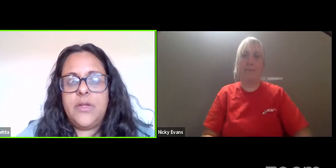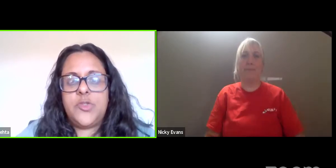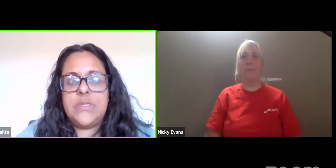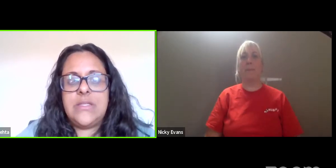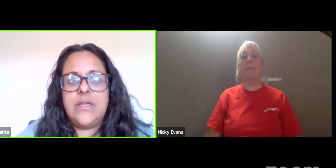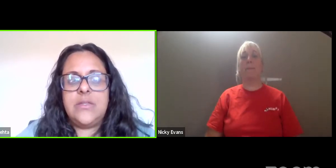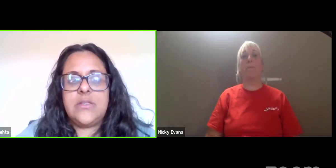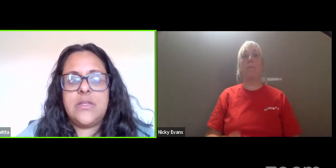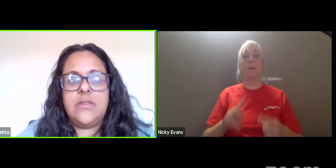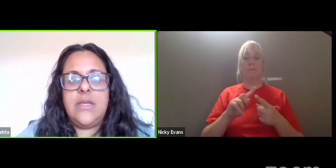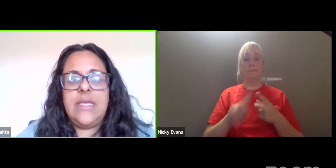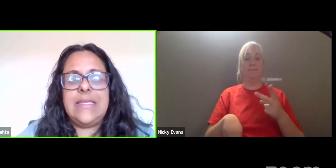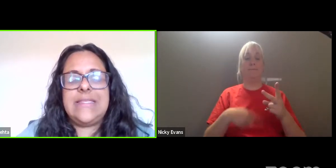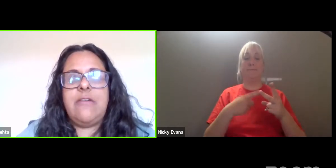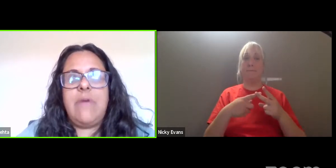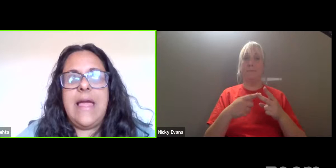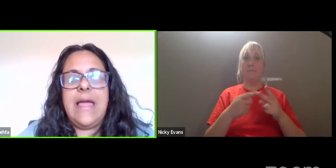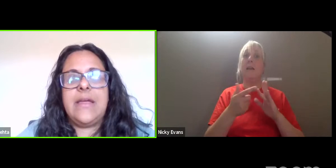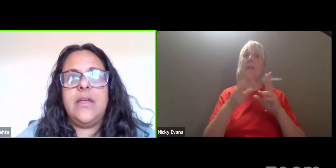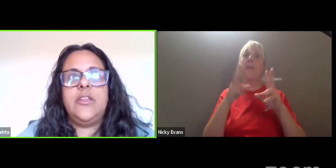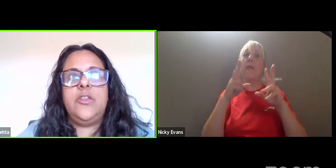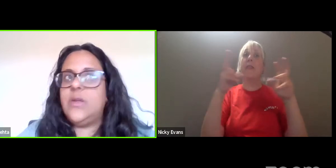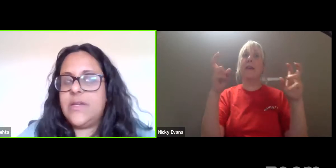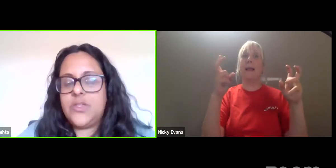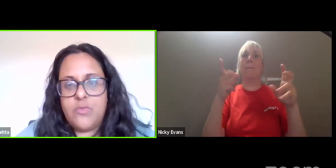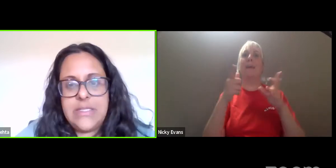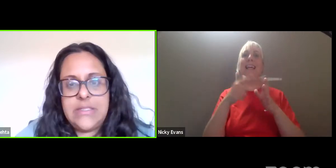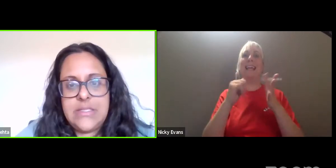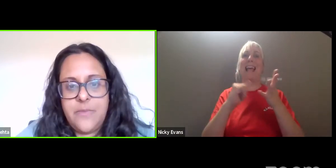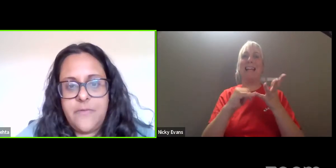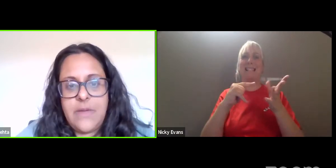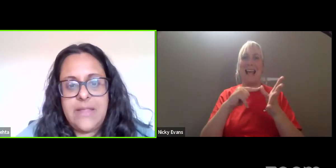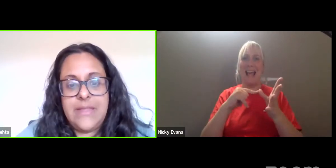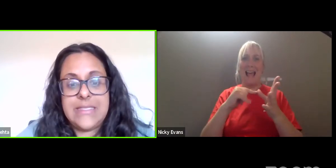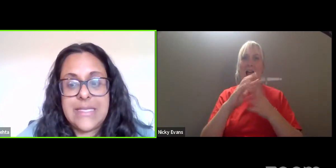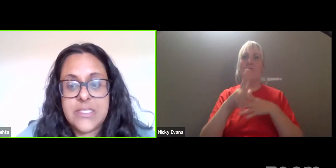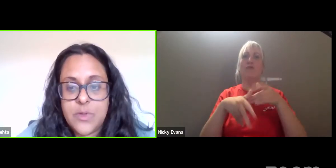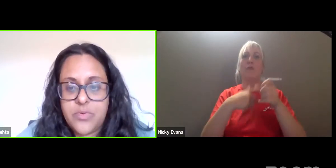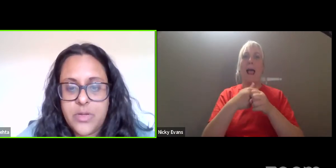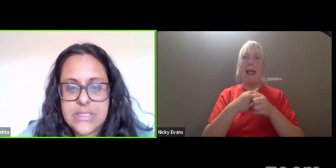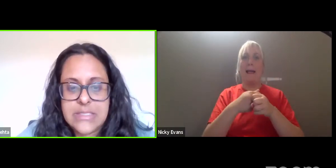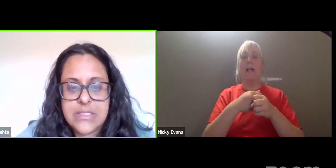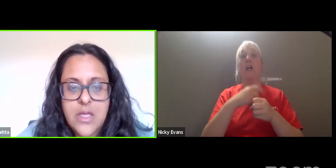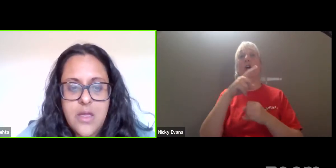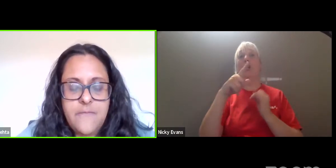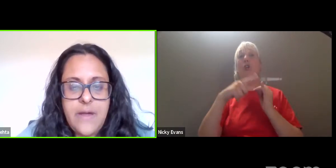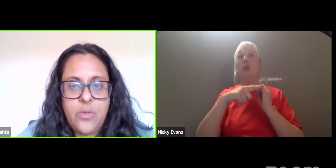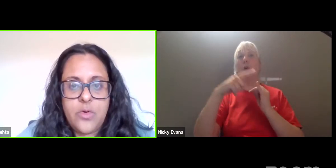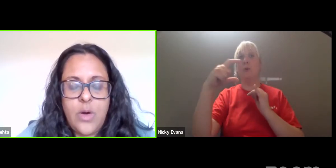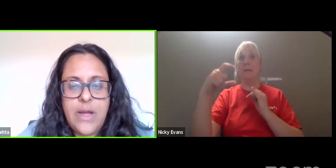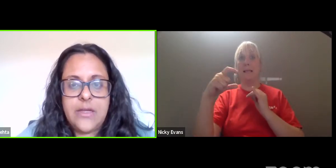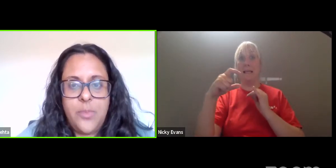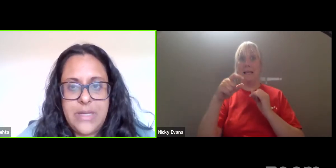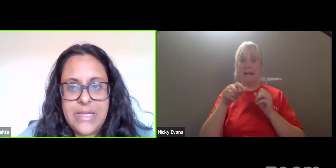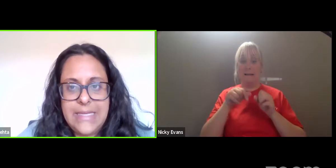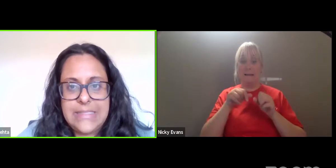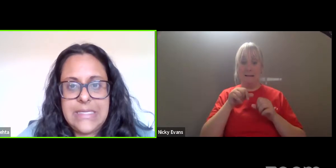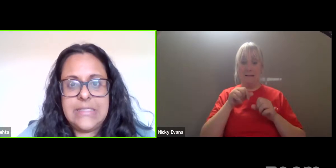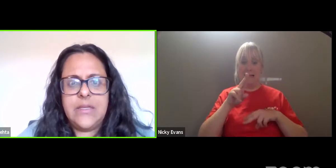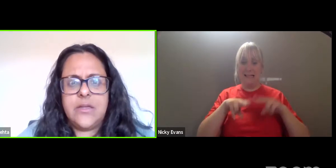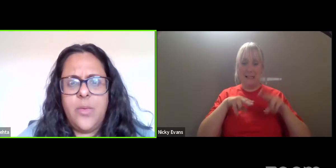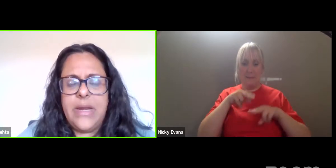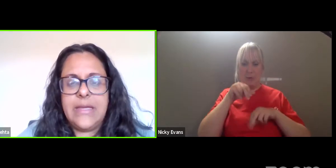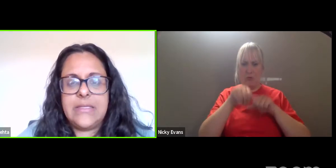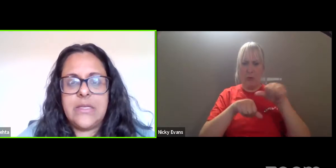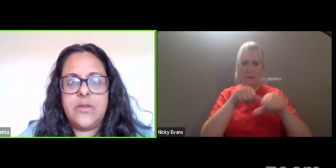also emerged was that the ESA RAG and universal credit system and the assessment process felt quite